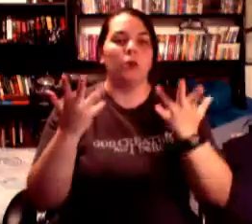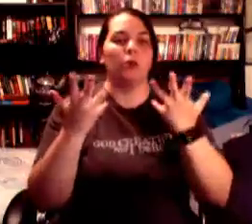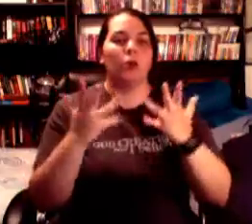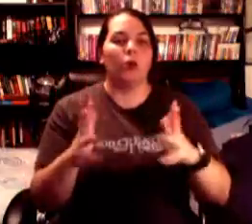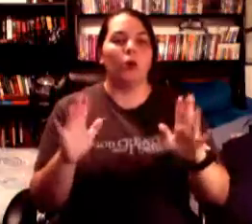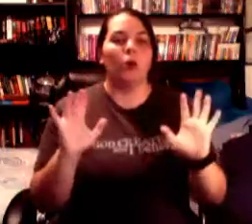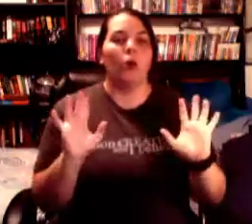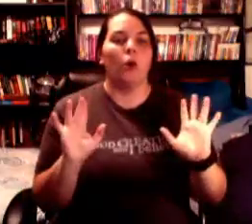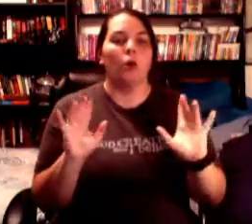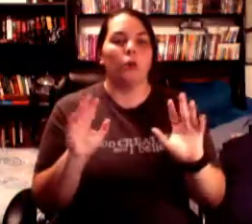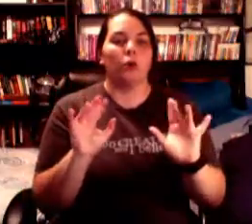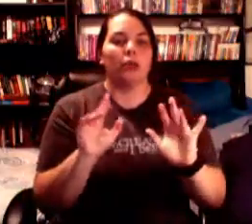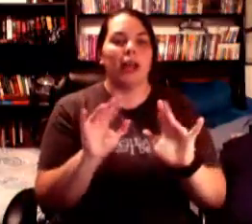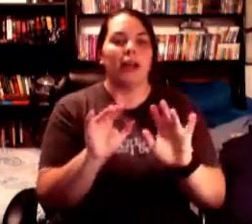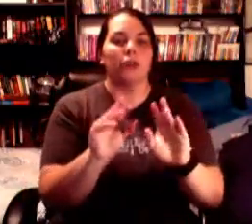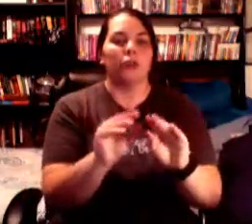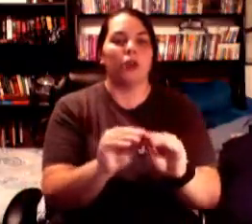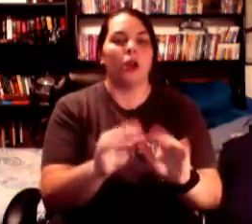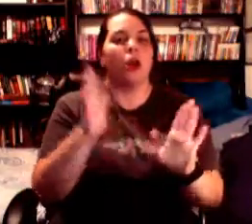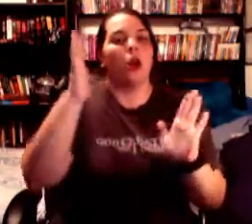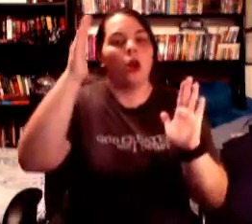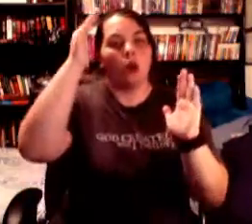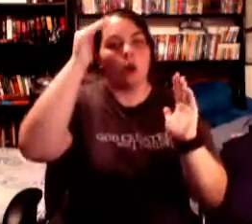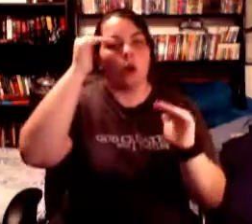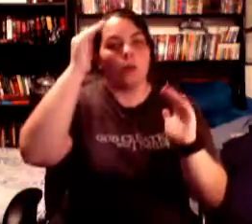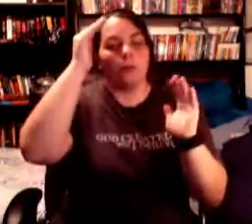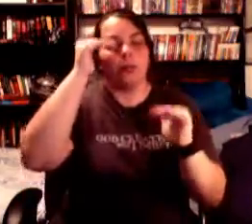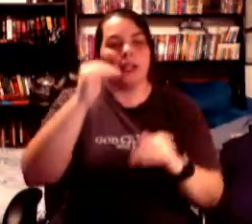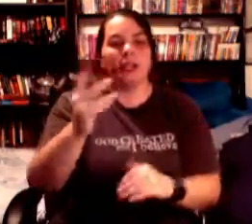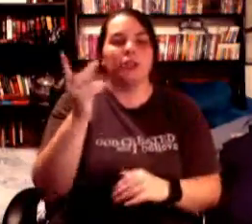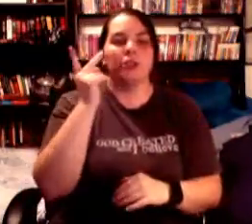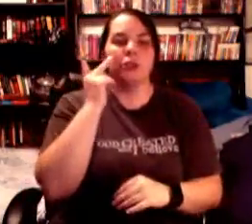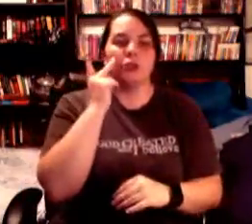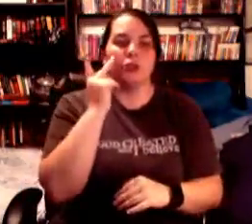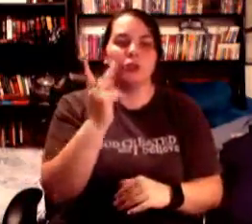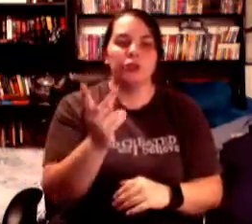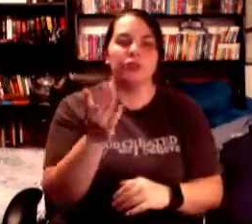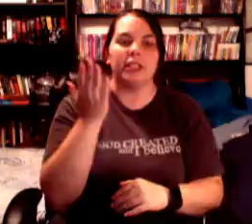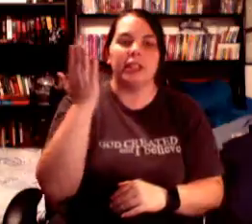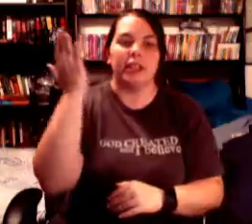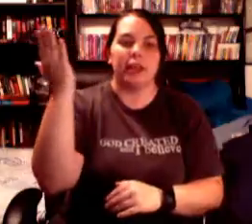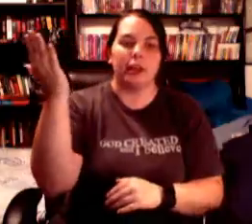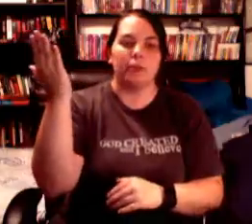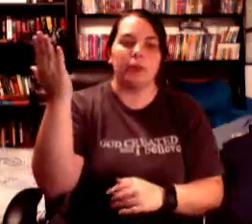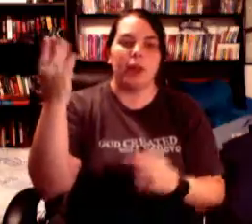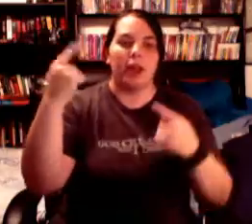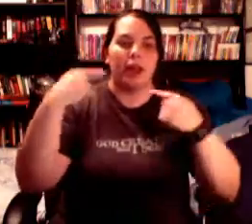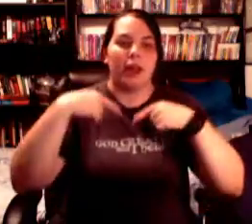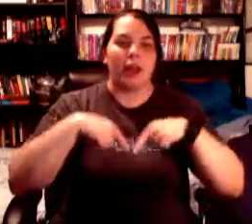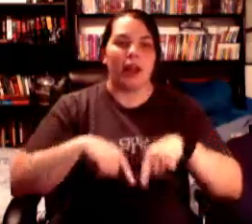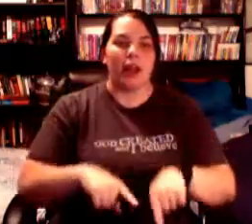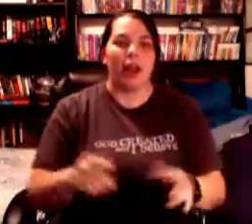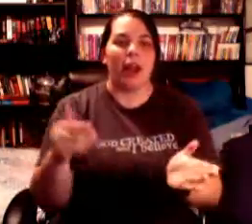people were gathered, hoping to see him